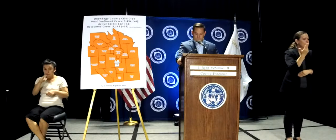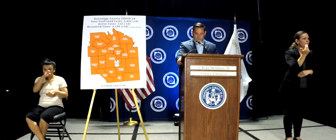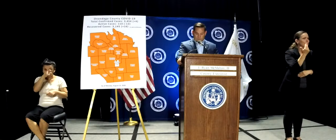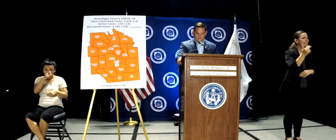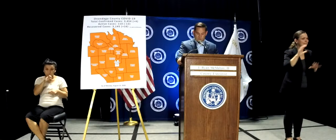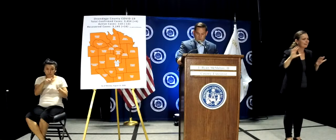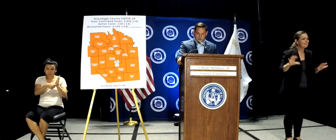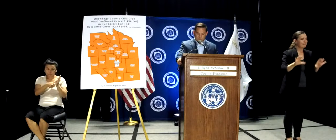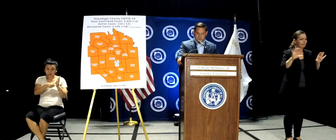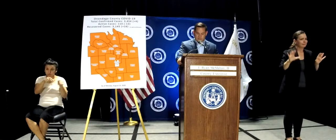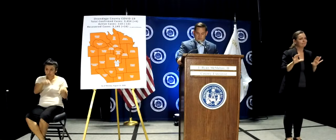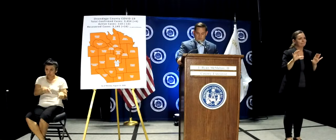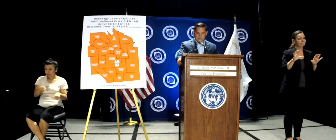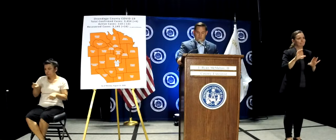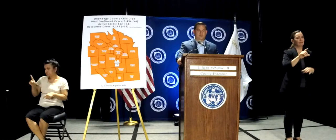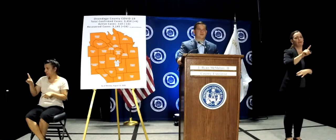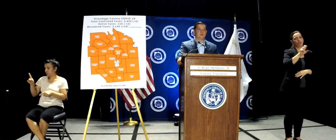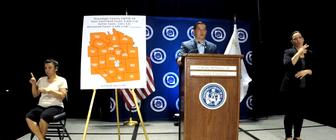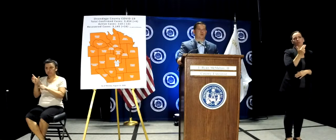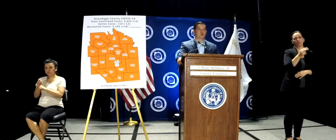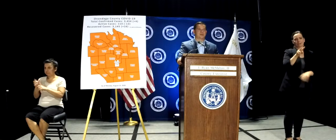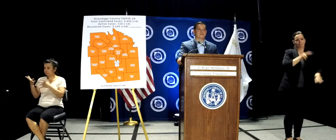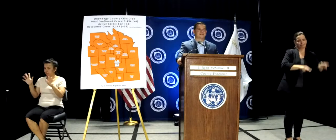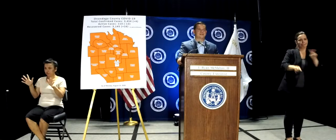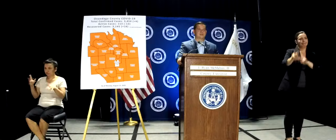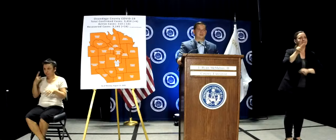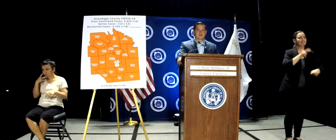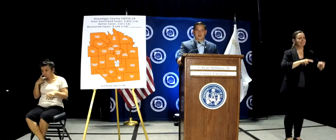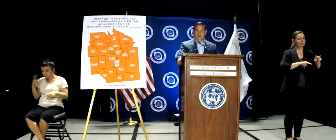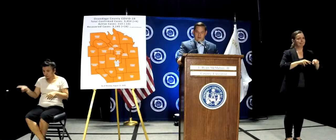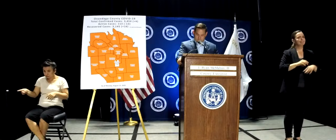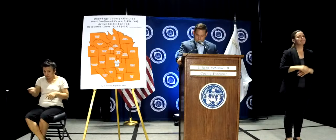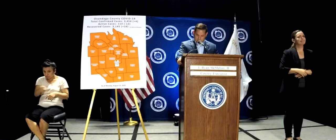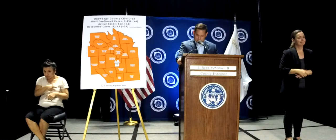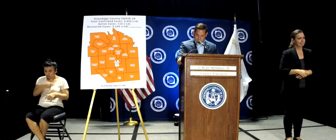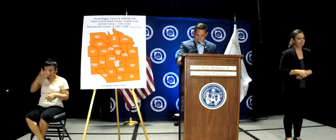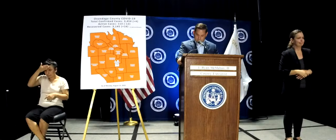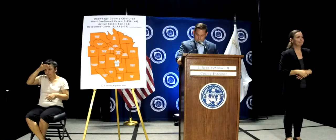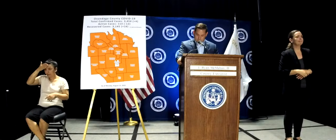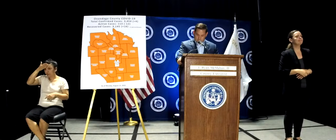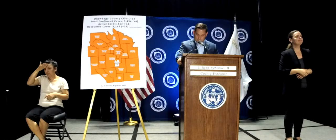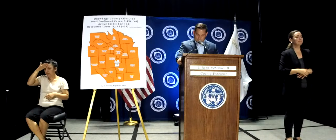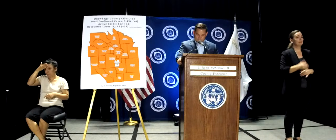yesterday. Lowest case number since March 26th. So that's